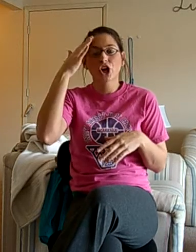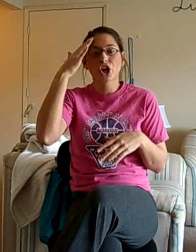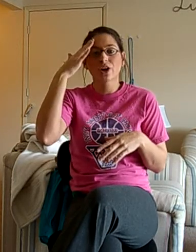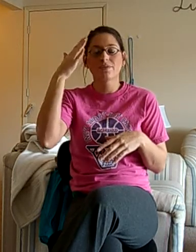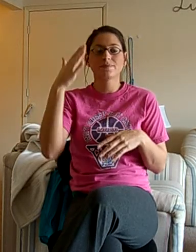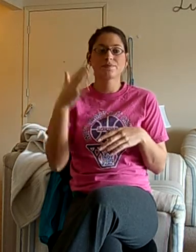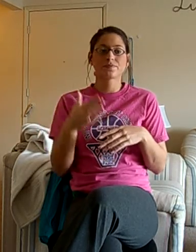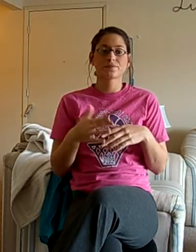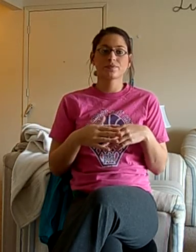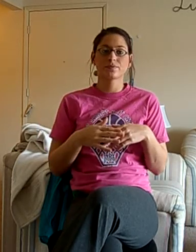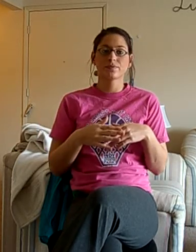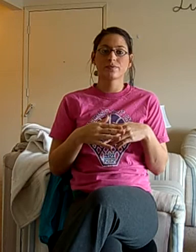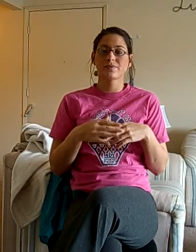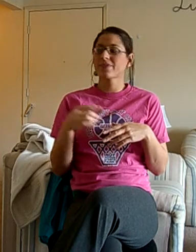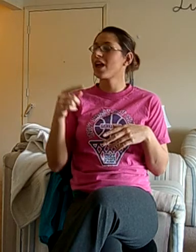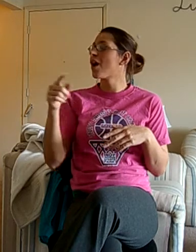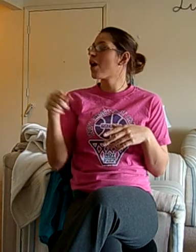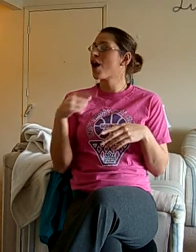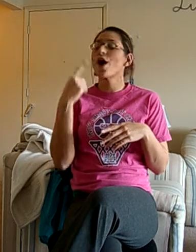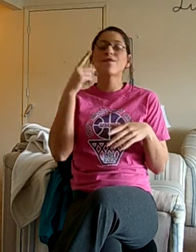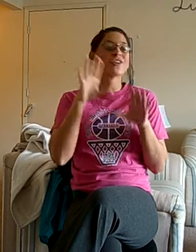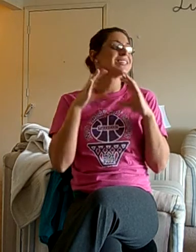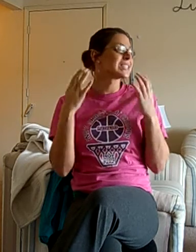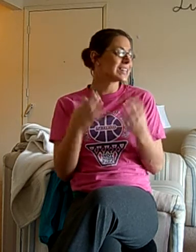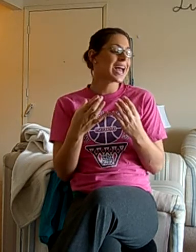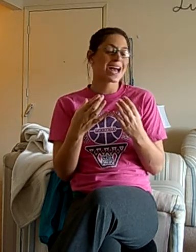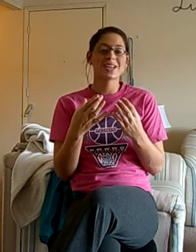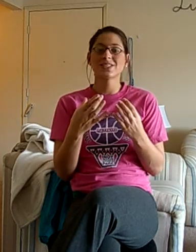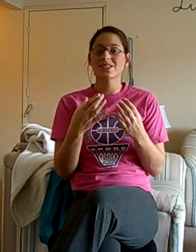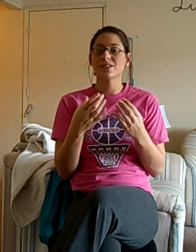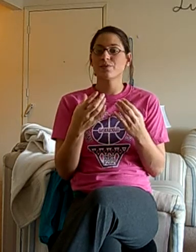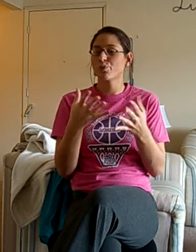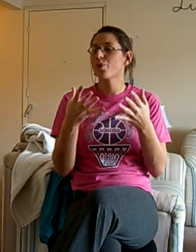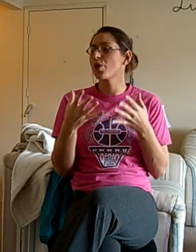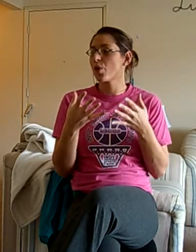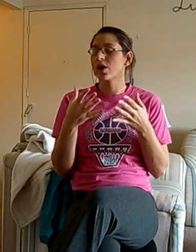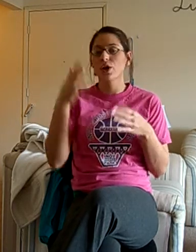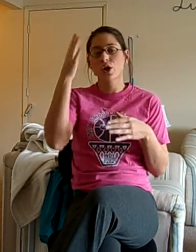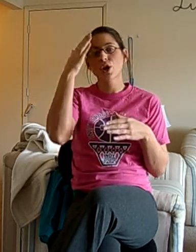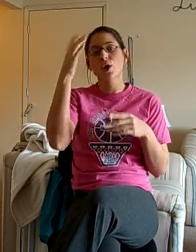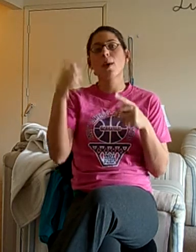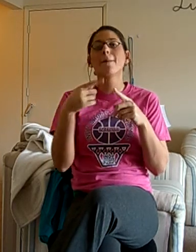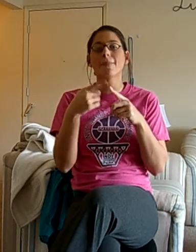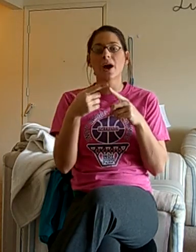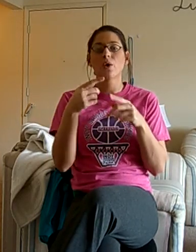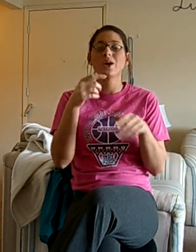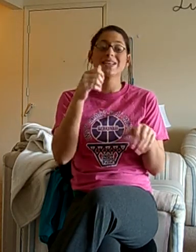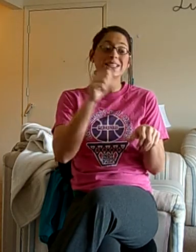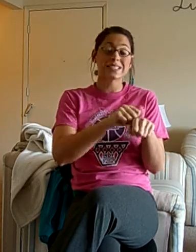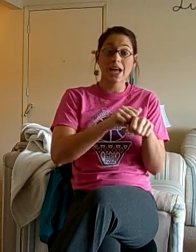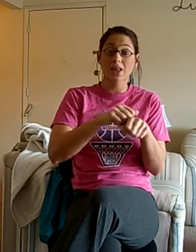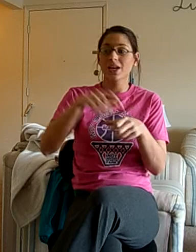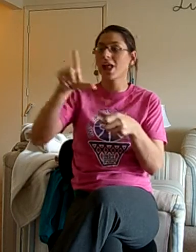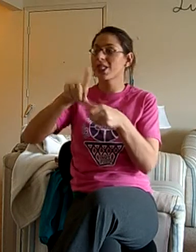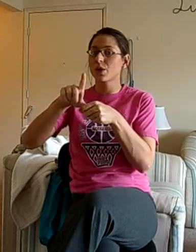We're going to be interested in this class in solid, liquid, or gas.